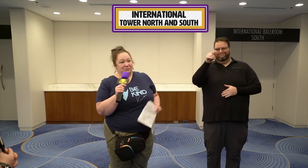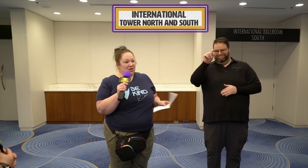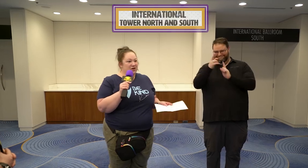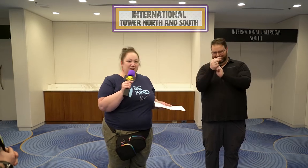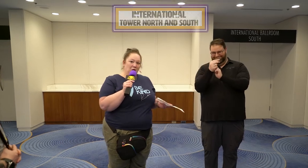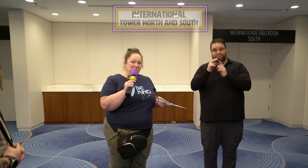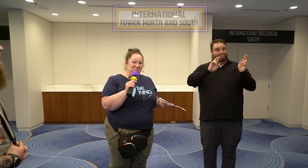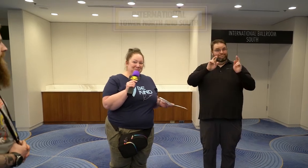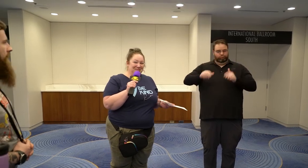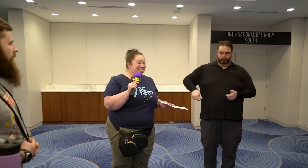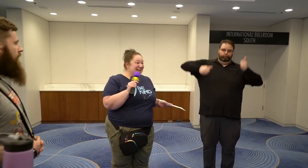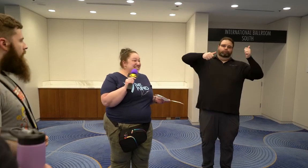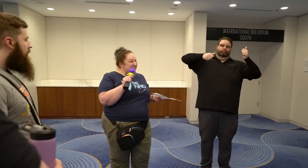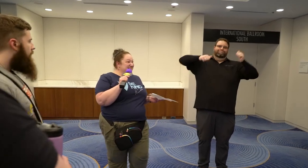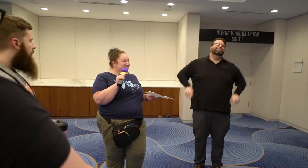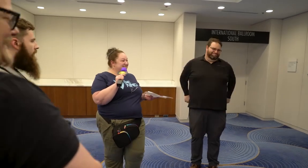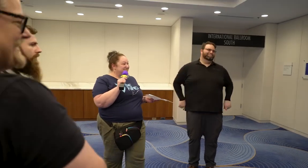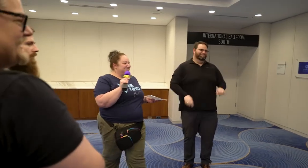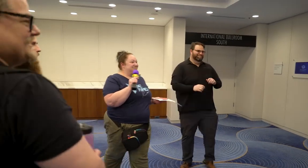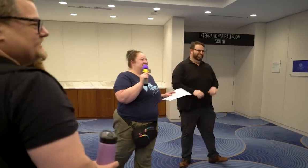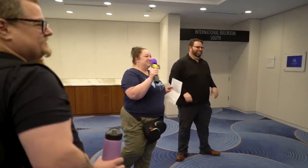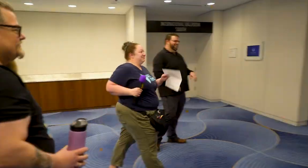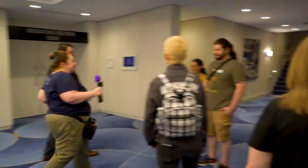Marriott. Ready to go? Let's hit it.